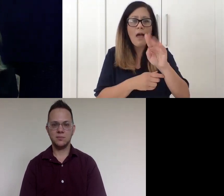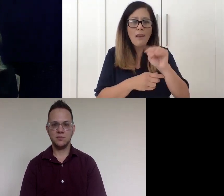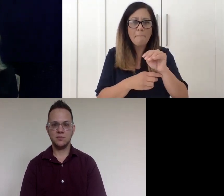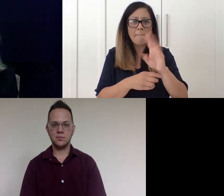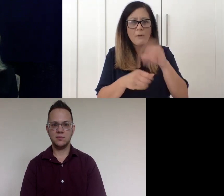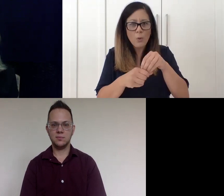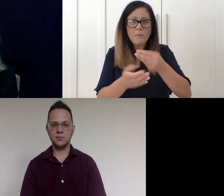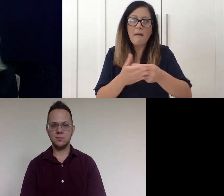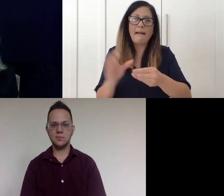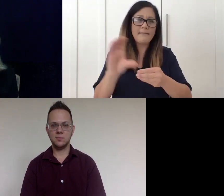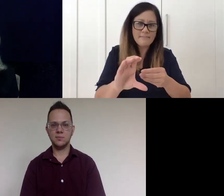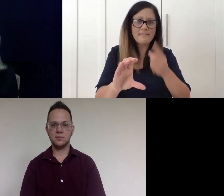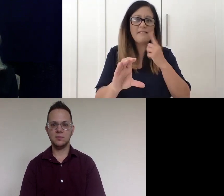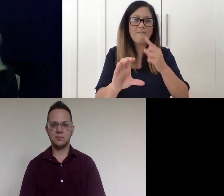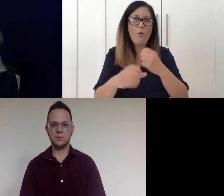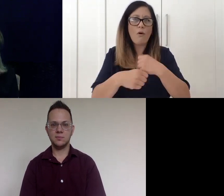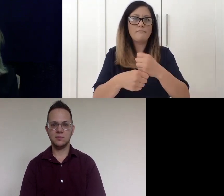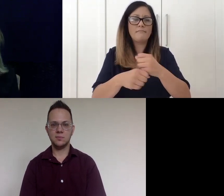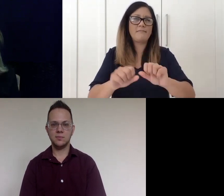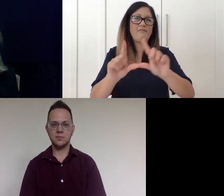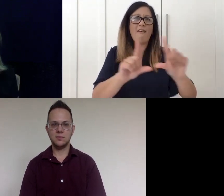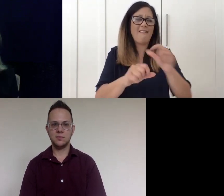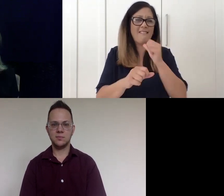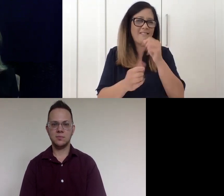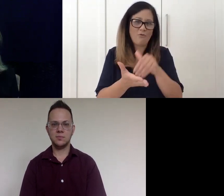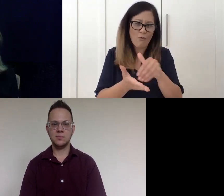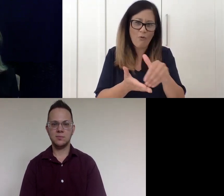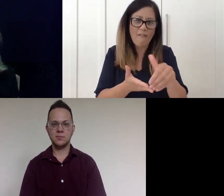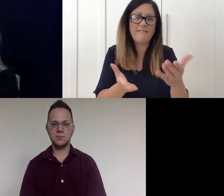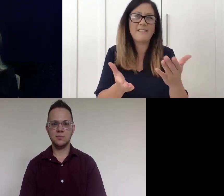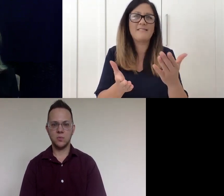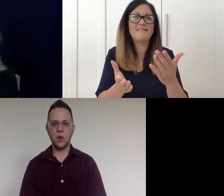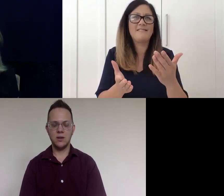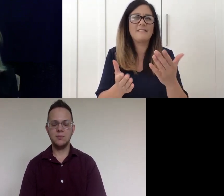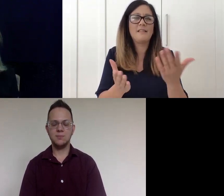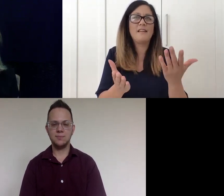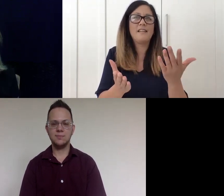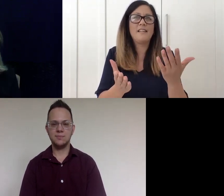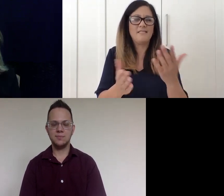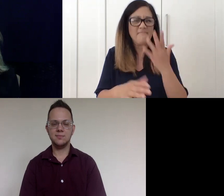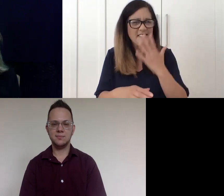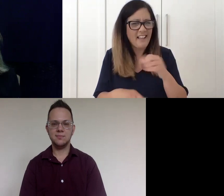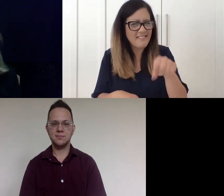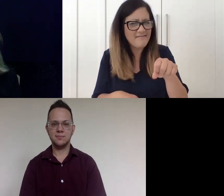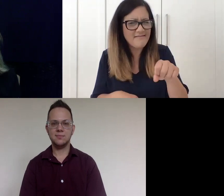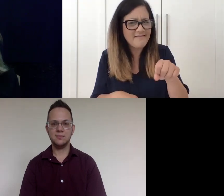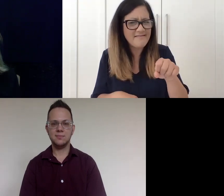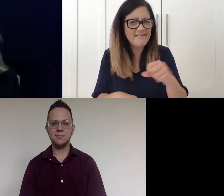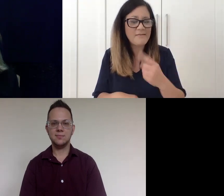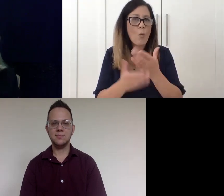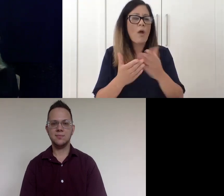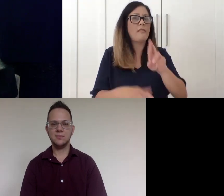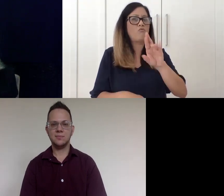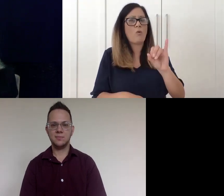It's tricky. So there really aren't very many vlogs, and that's